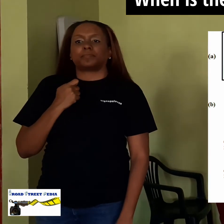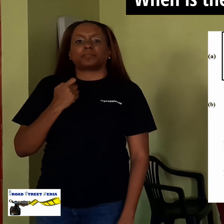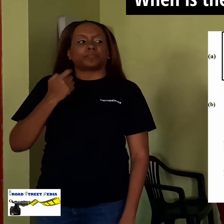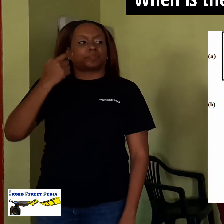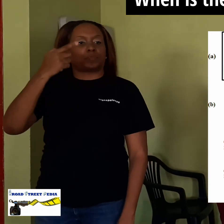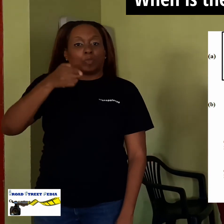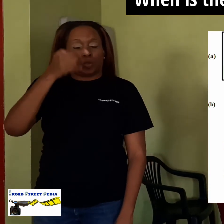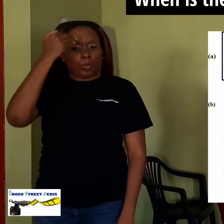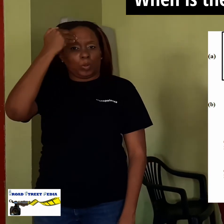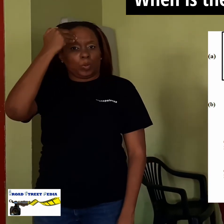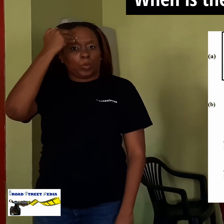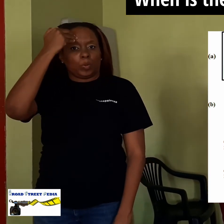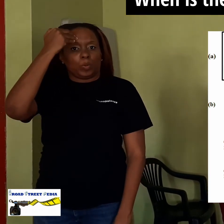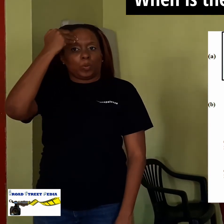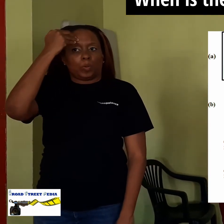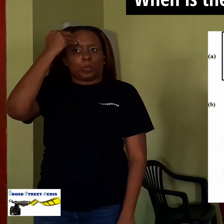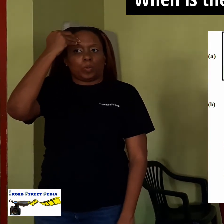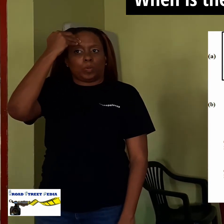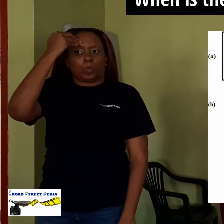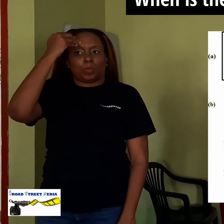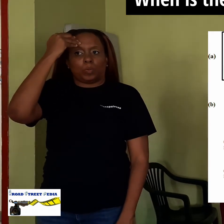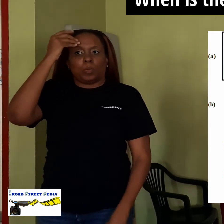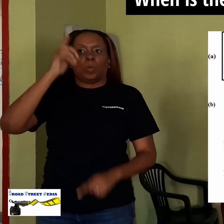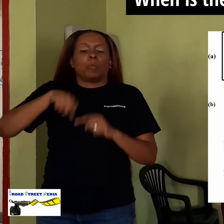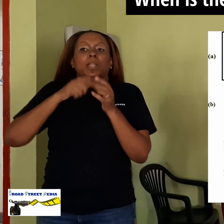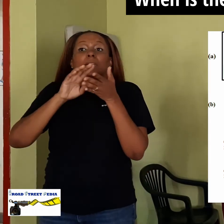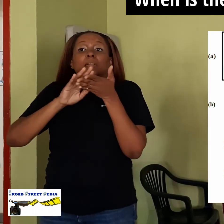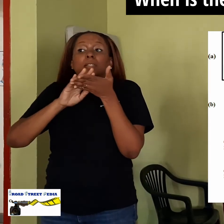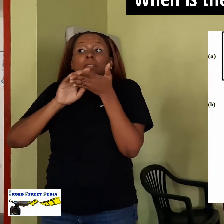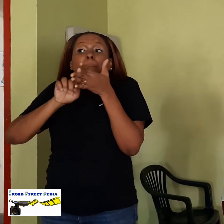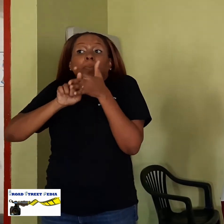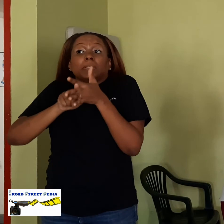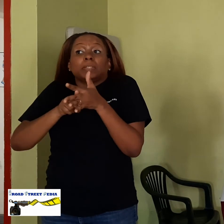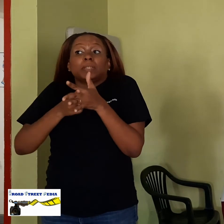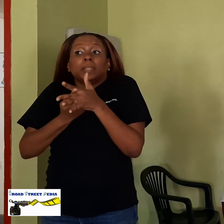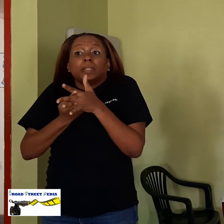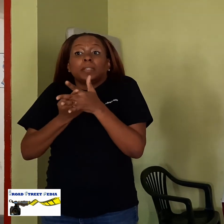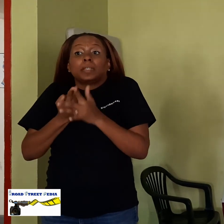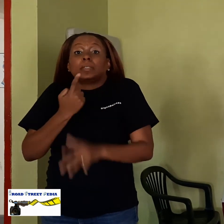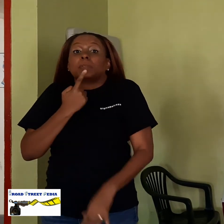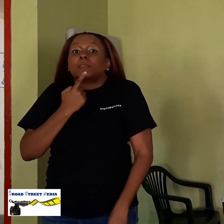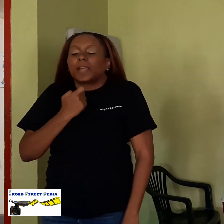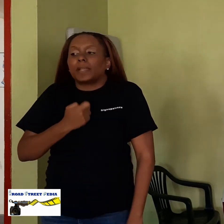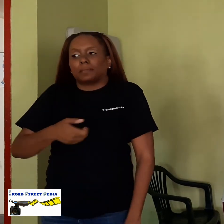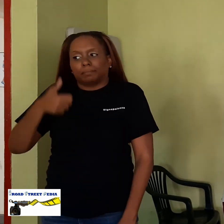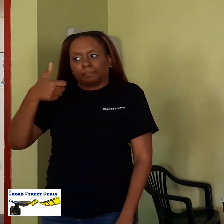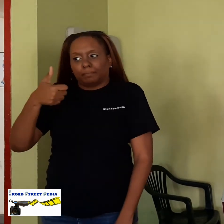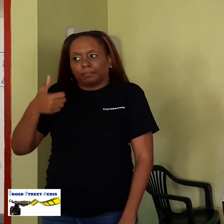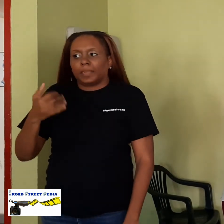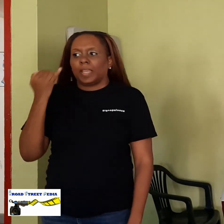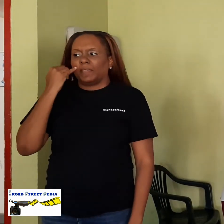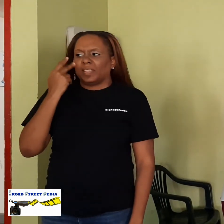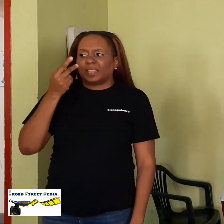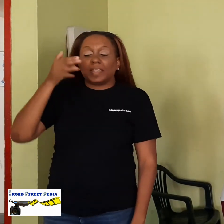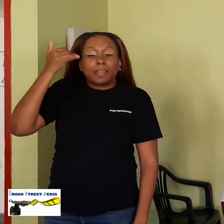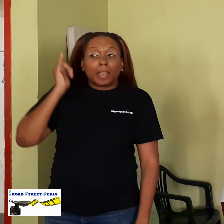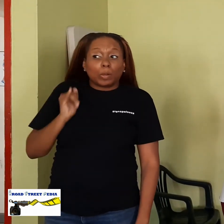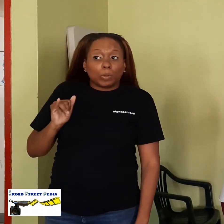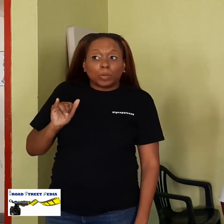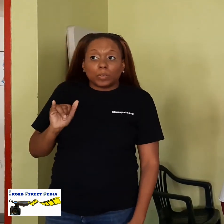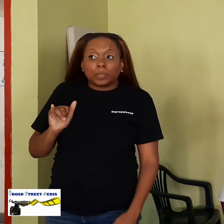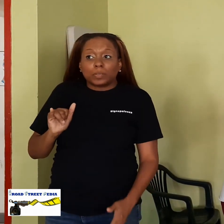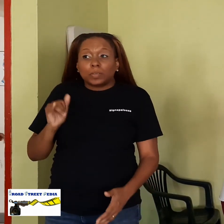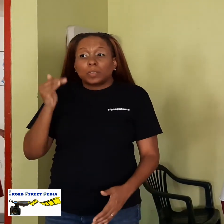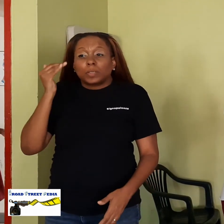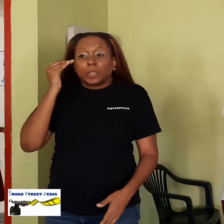be when it is starting to turn red. If you have a yellow tomato, the characteristic is yellow, you know